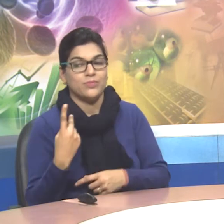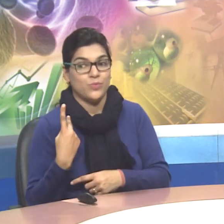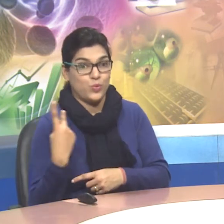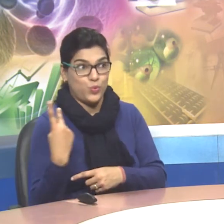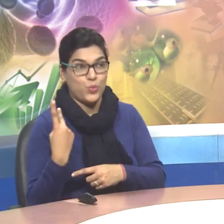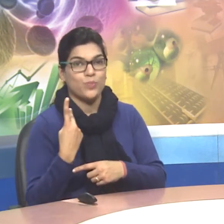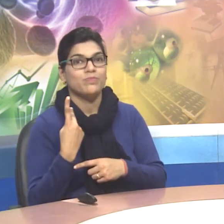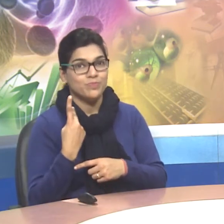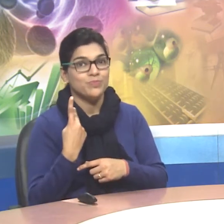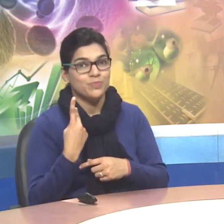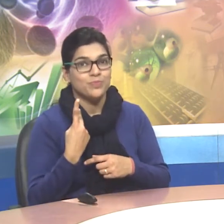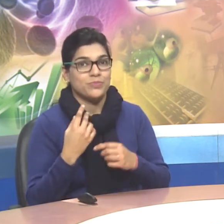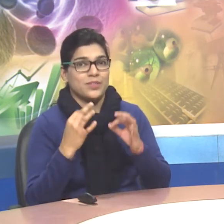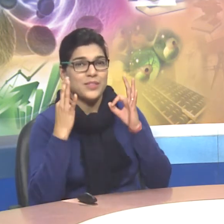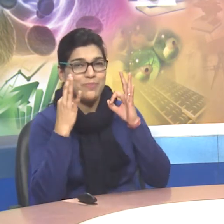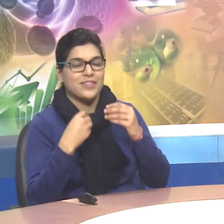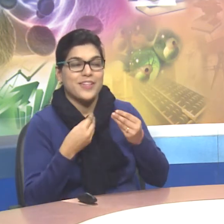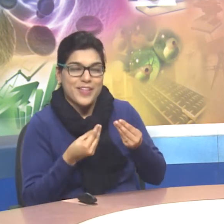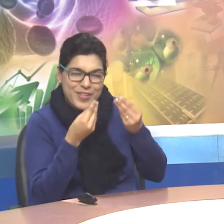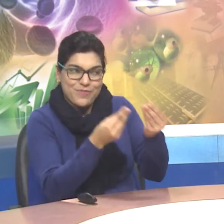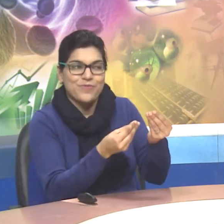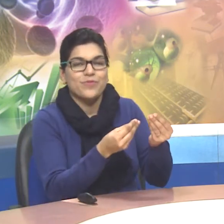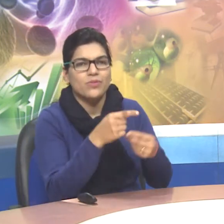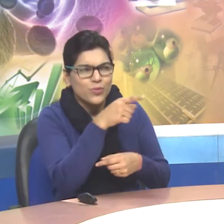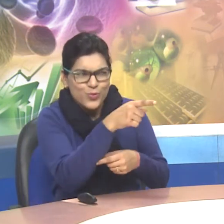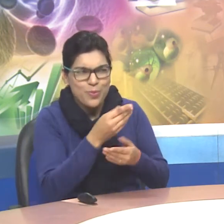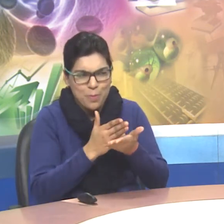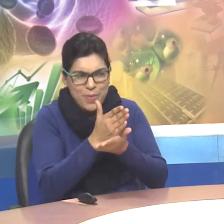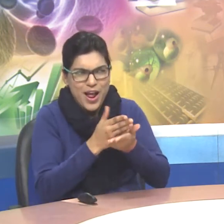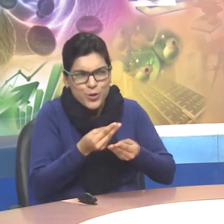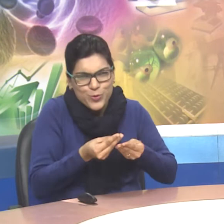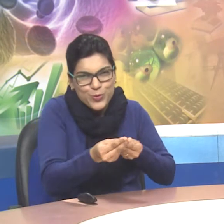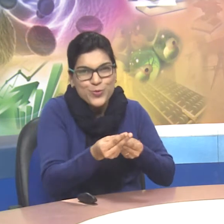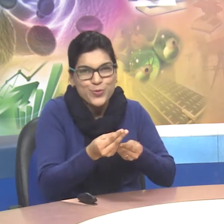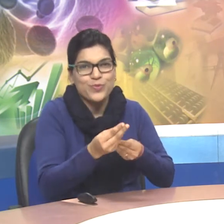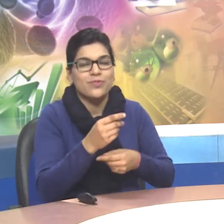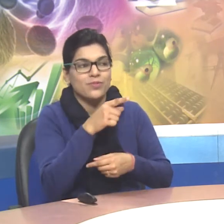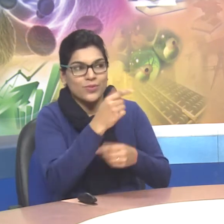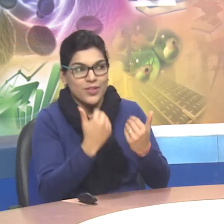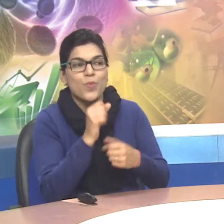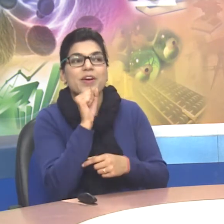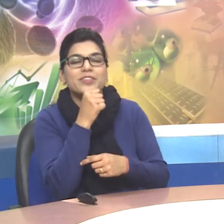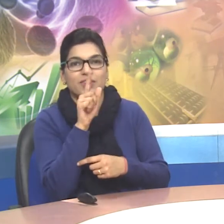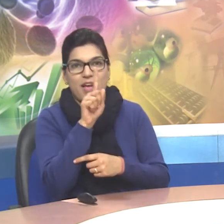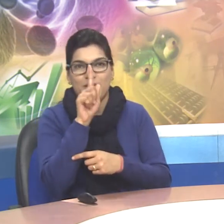We wanted to give it to you on your 18th birthday next month,